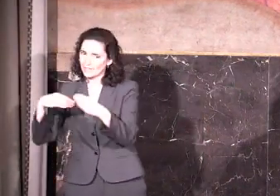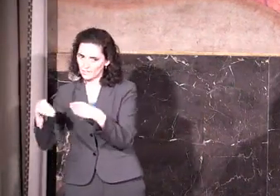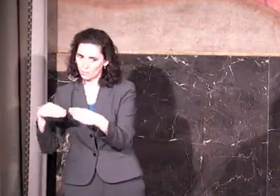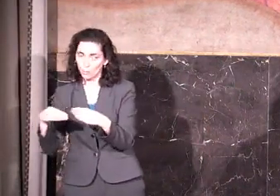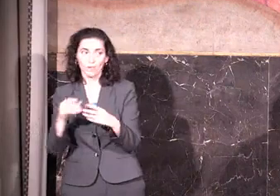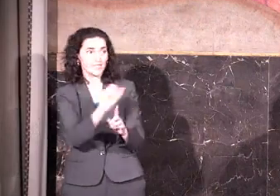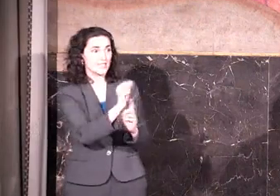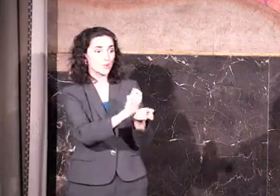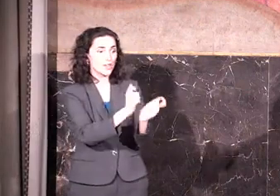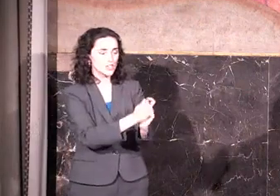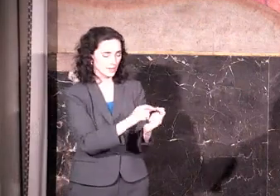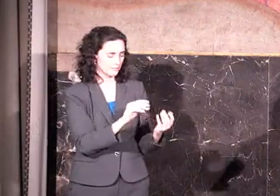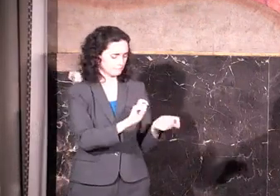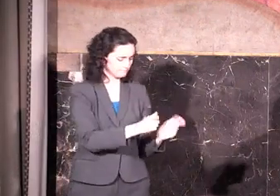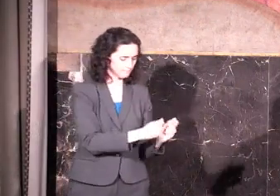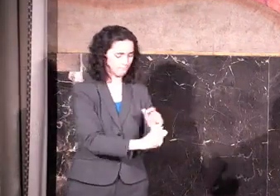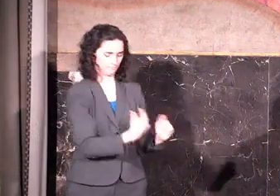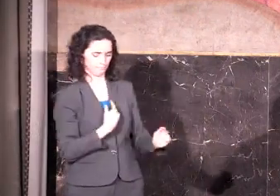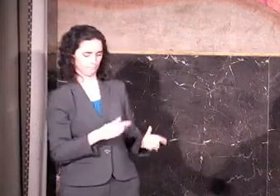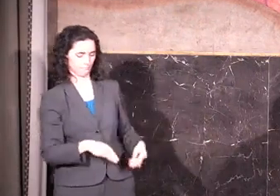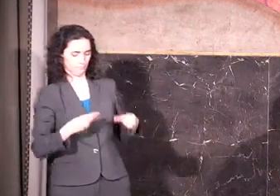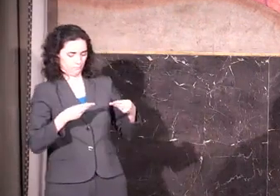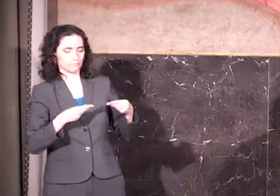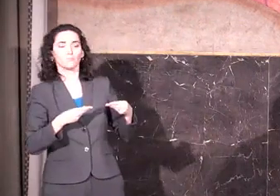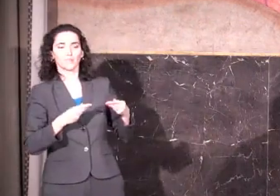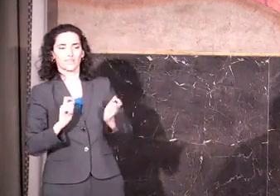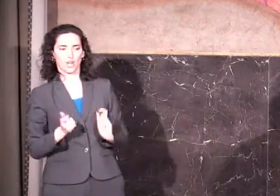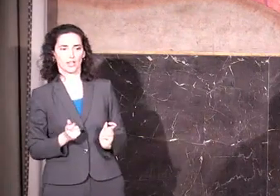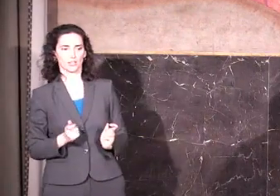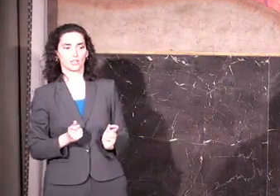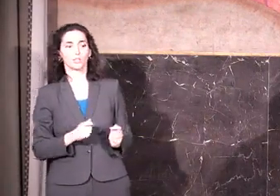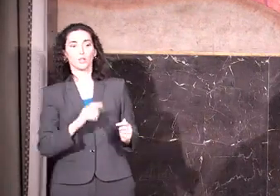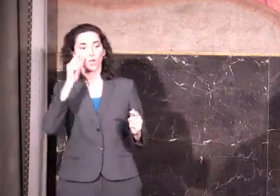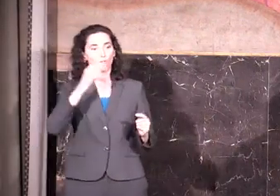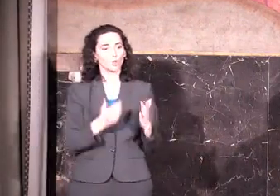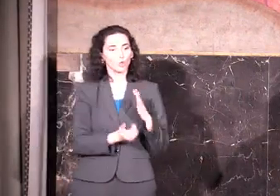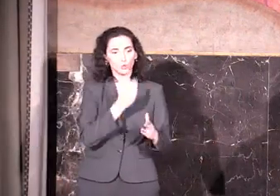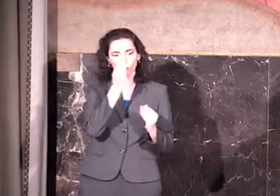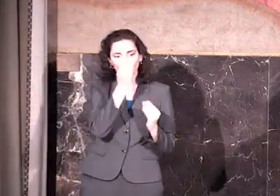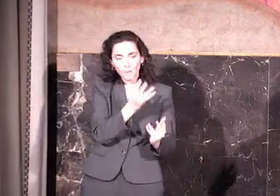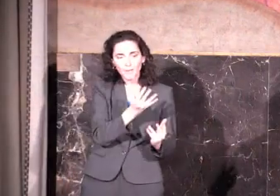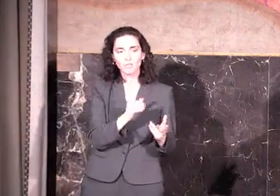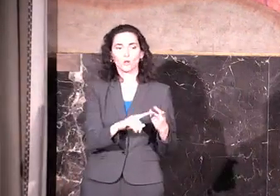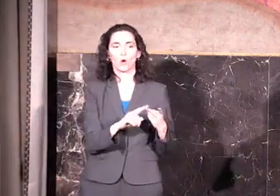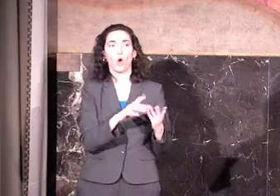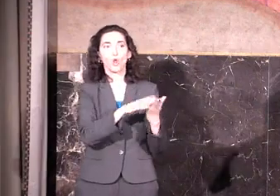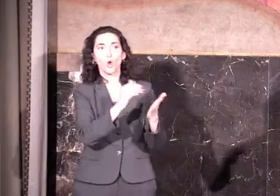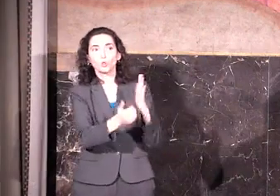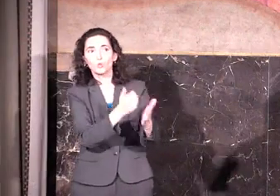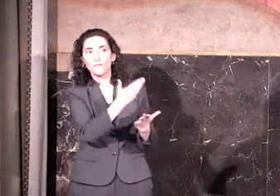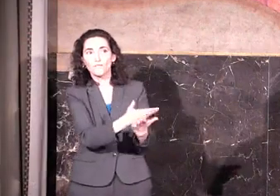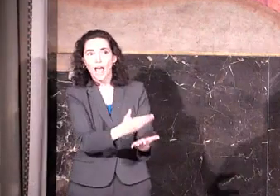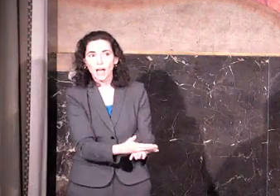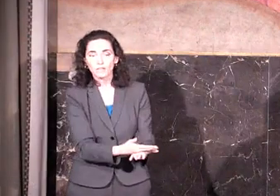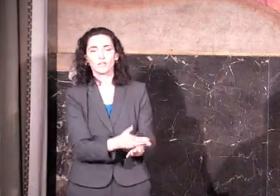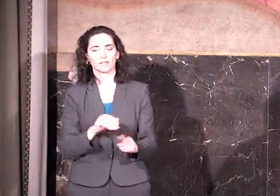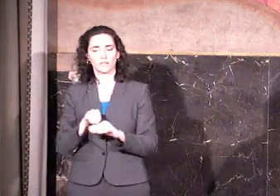conditions change, as the governor makes new directives, as we learn new things, whether they be adverse or good things.